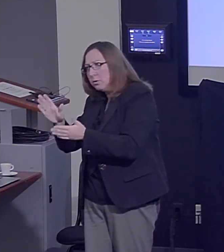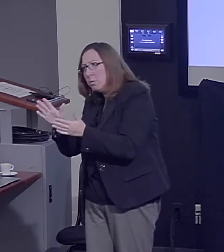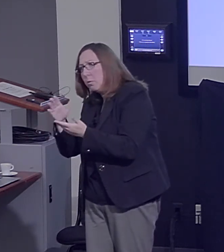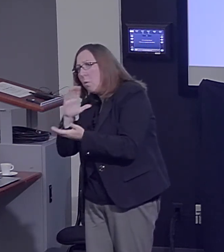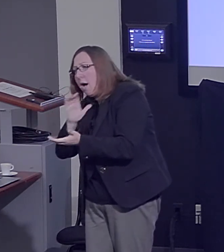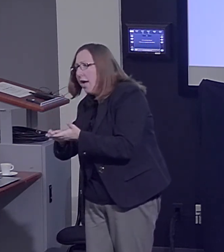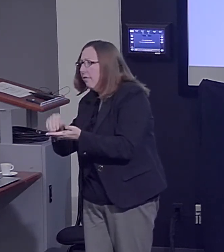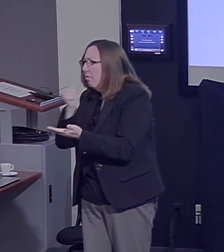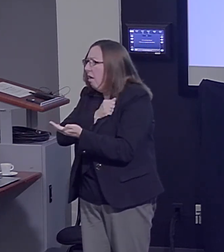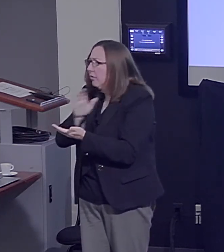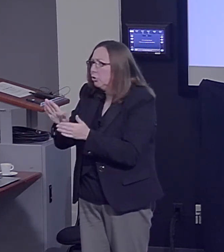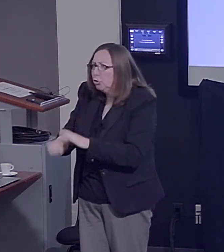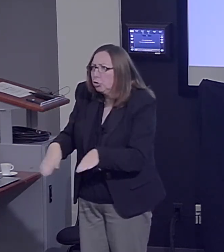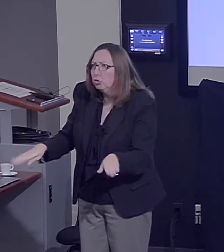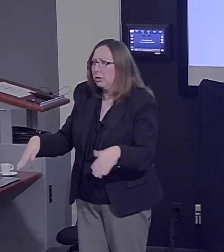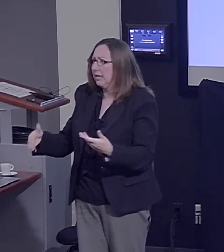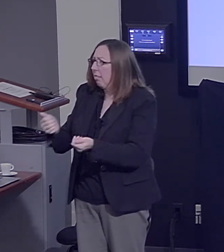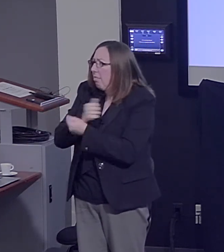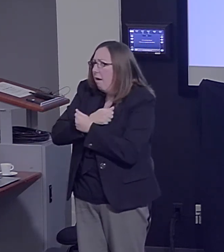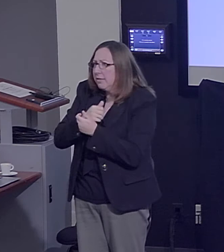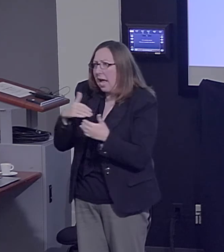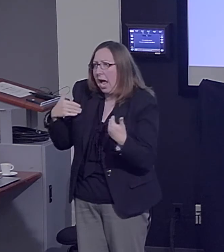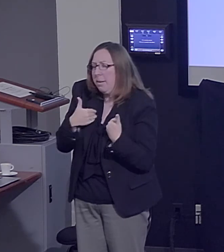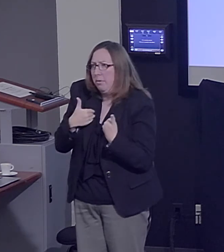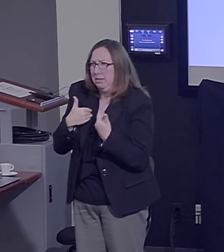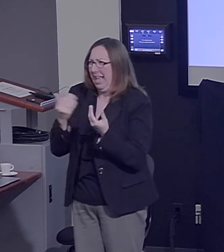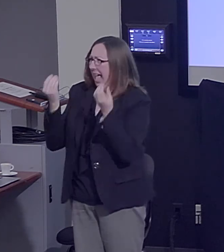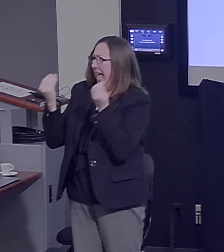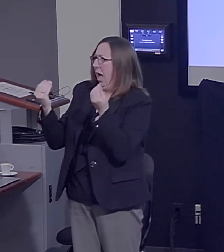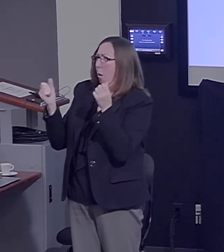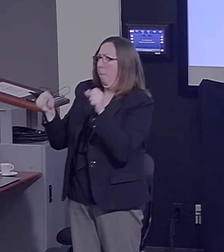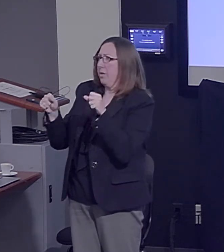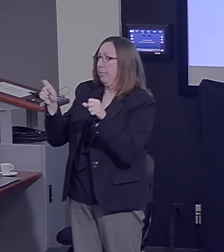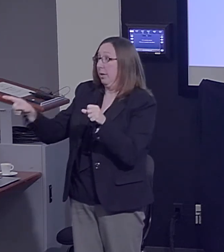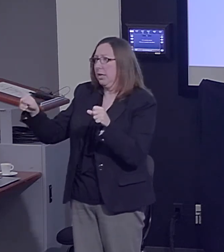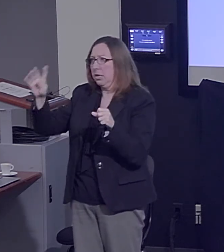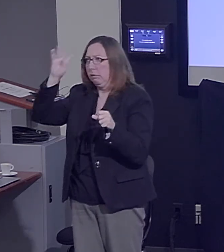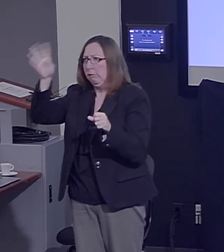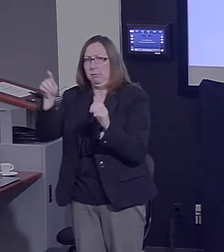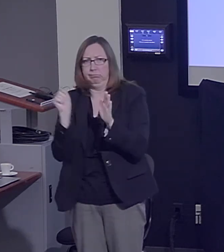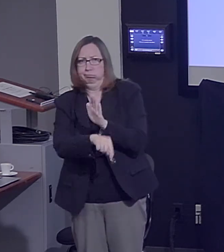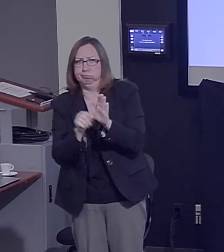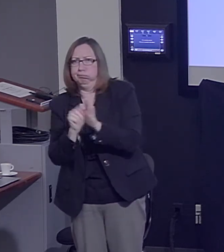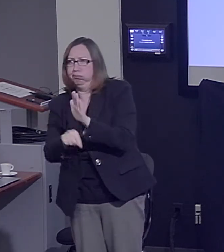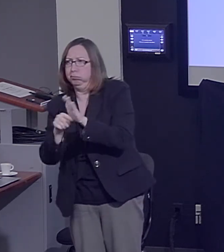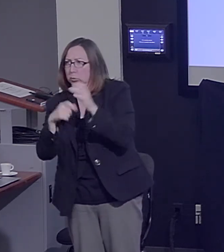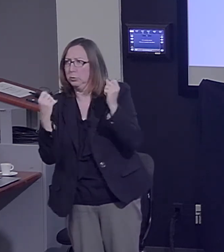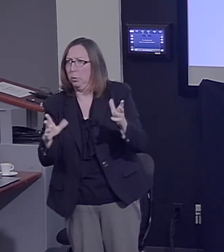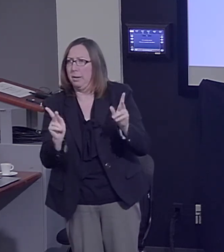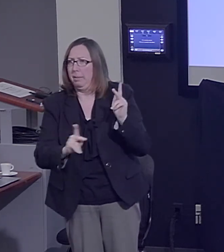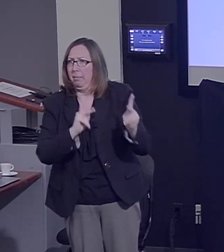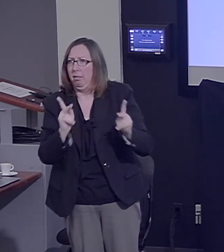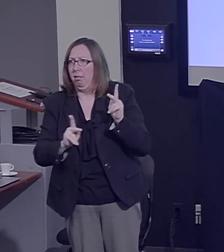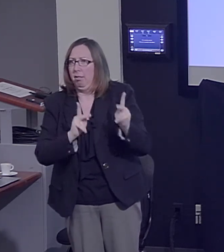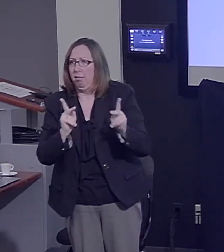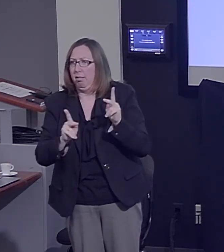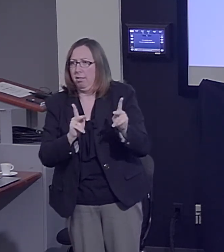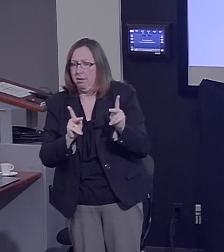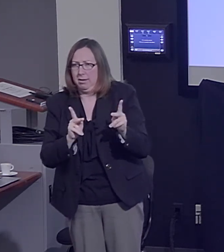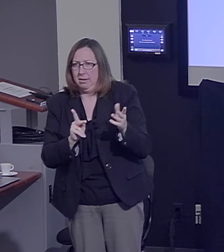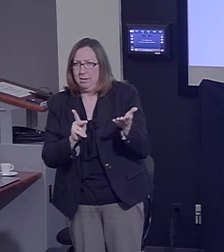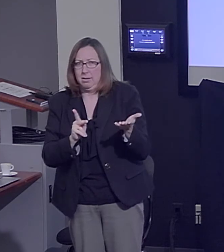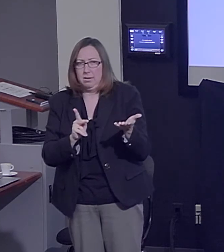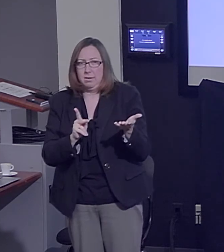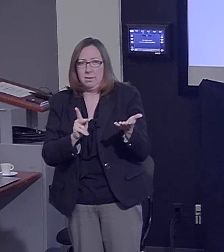So all the elements in which we think. So why he did what we think was very bad?